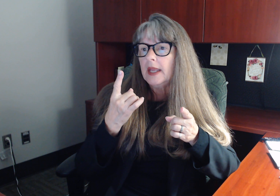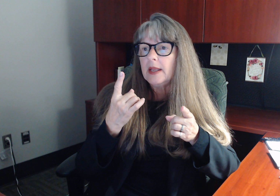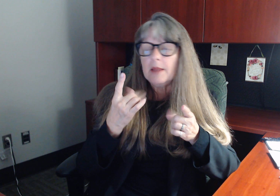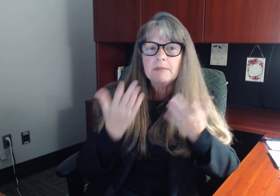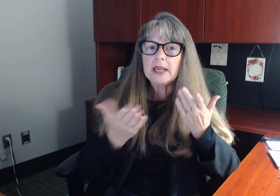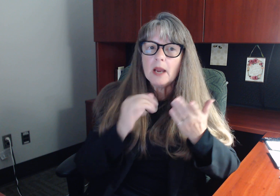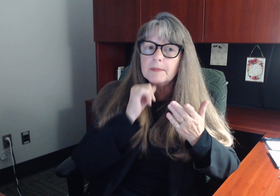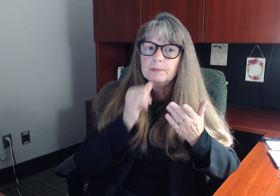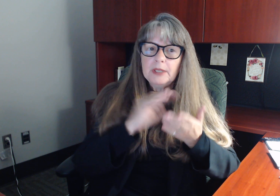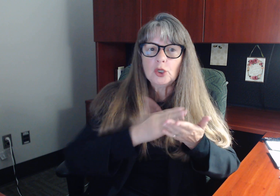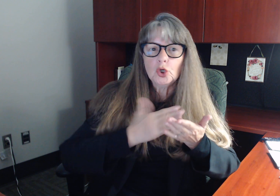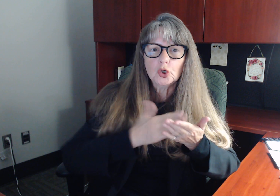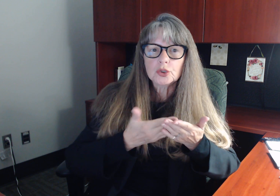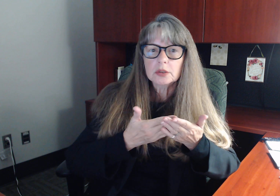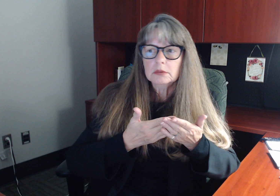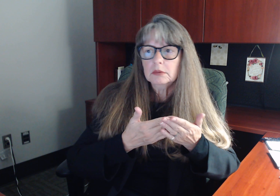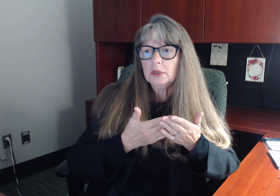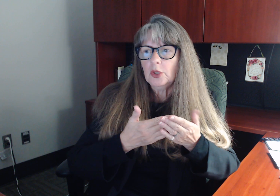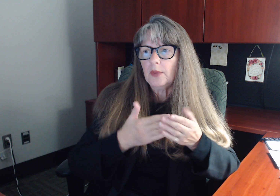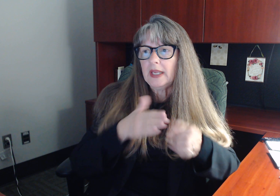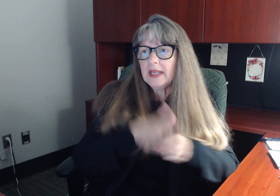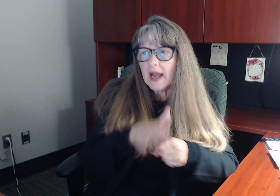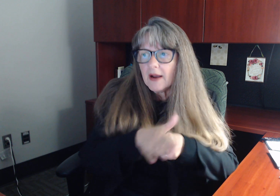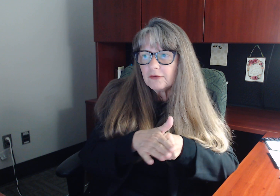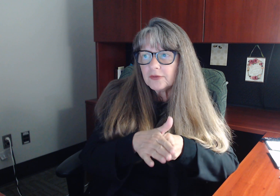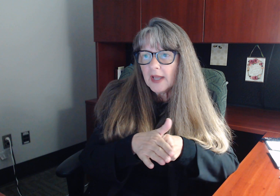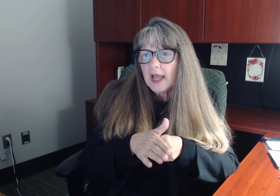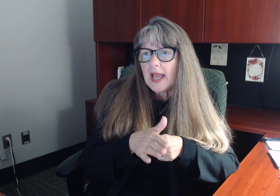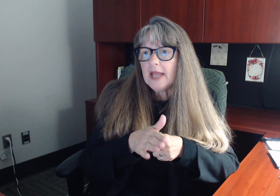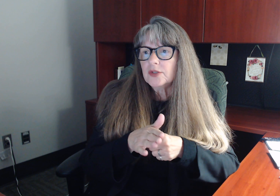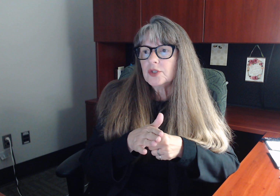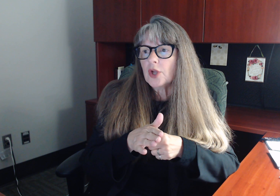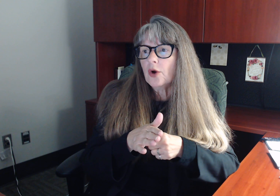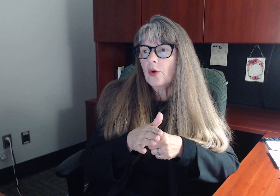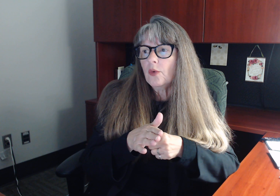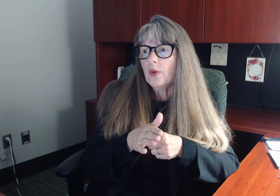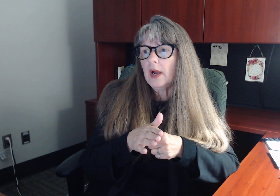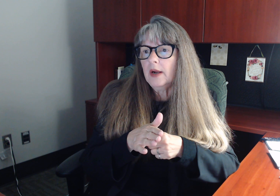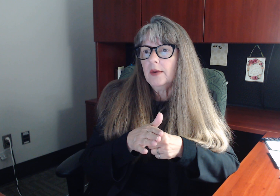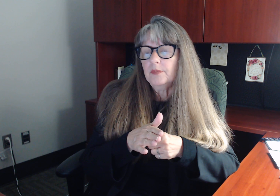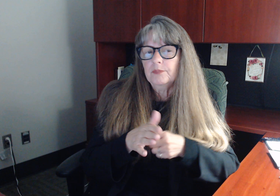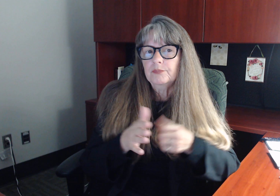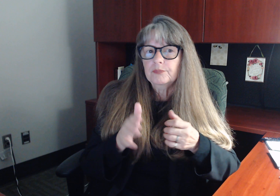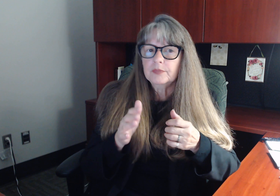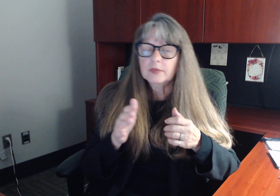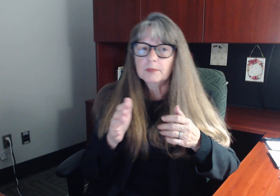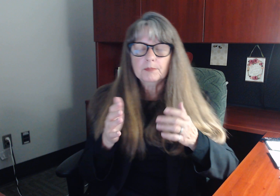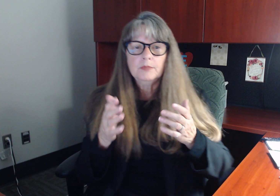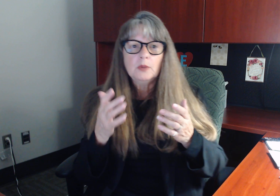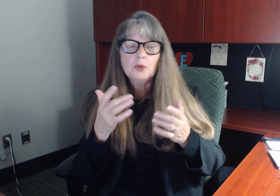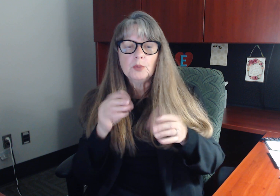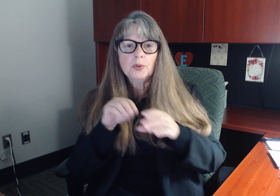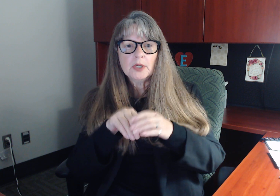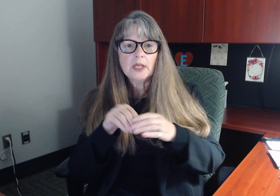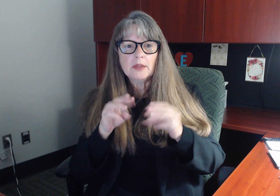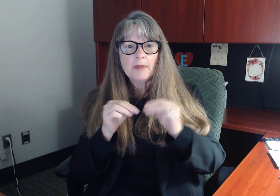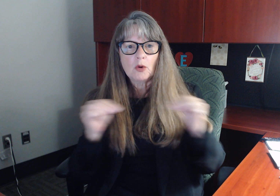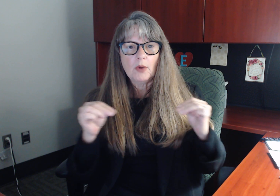it may not be cooked, enough, and so when you put it in the microwave, you